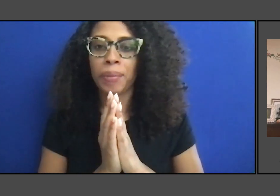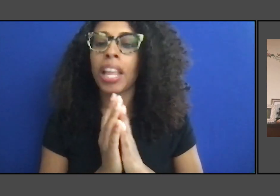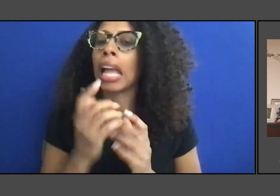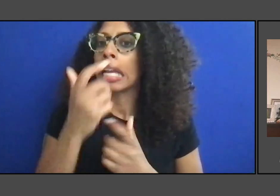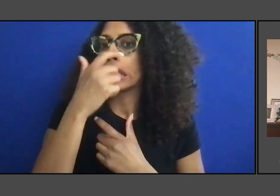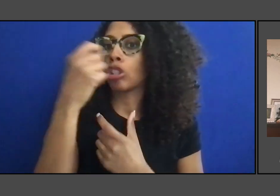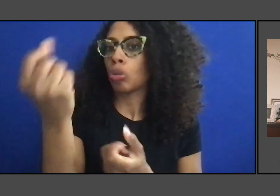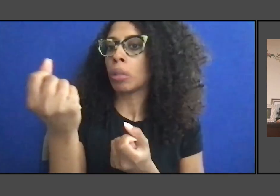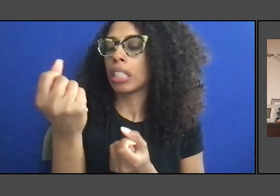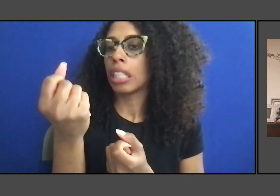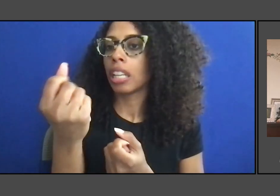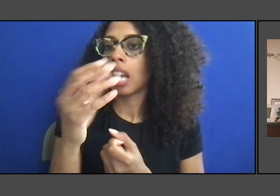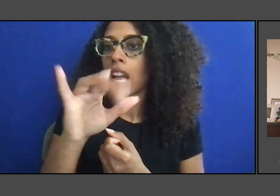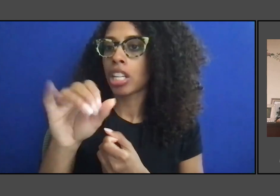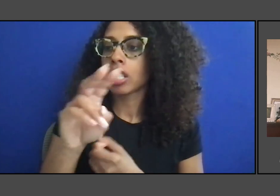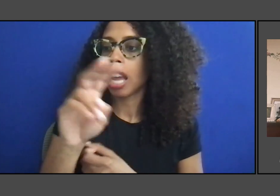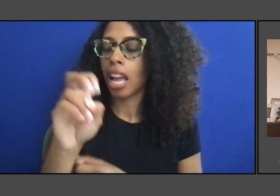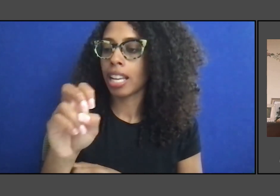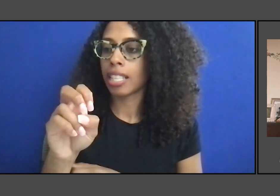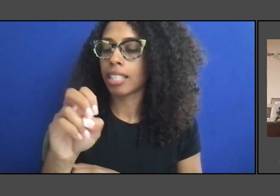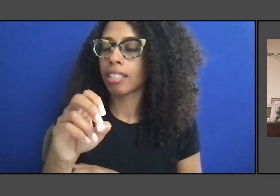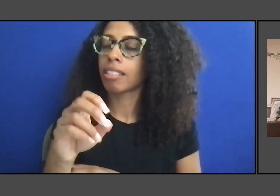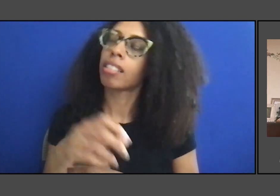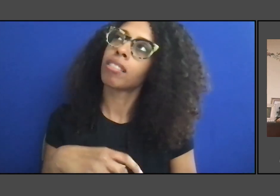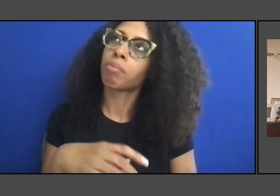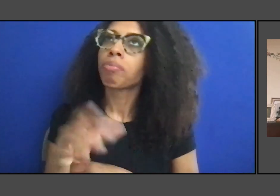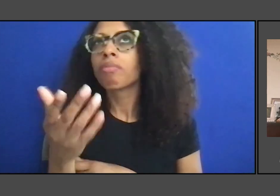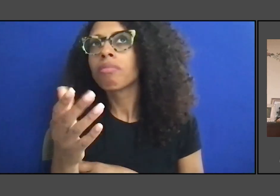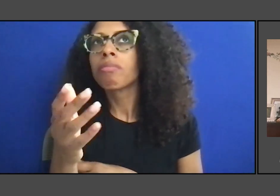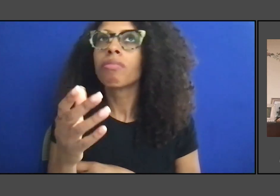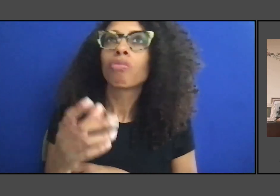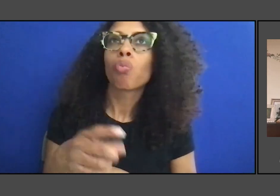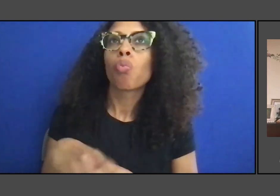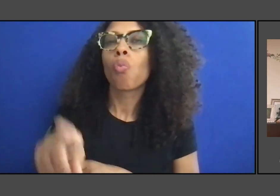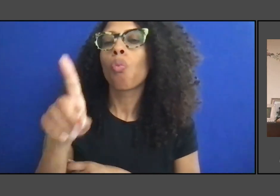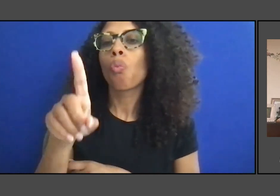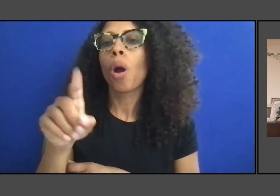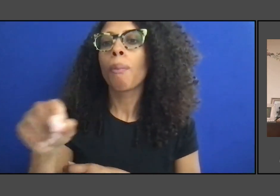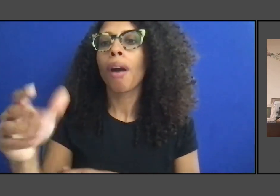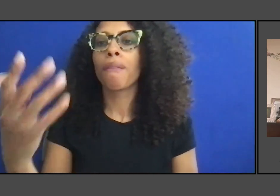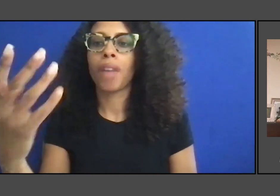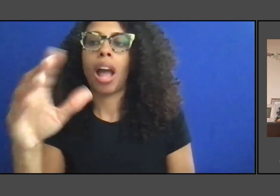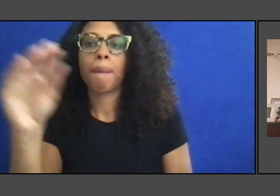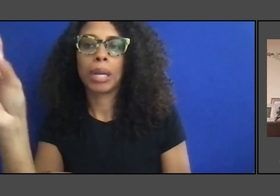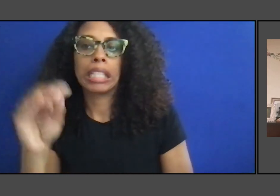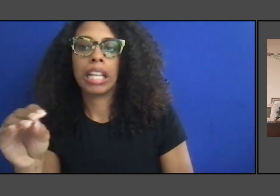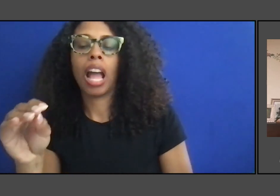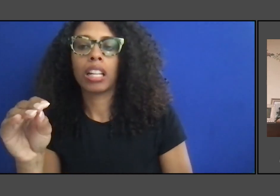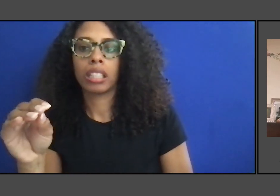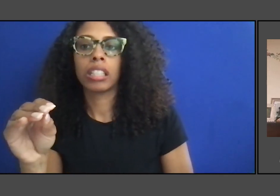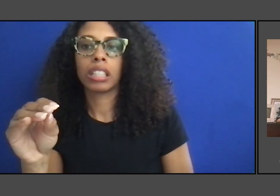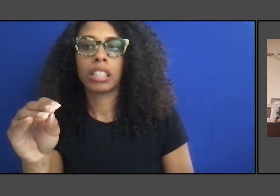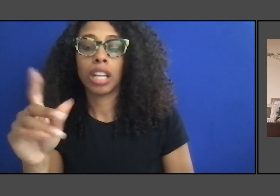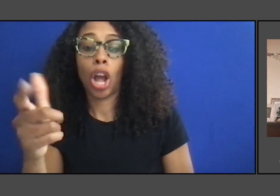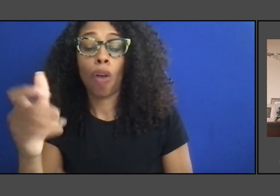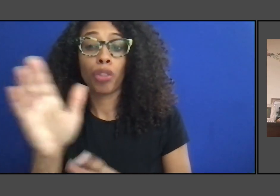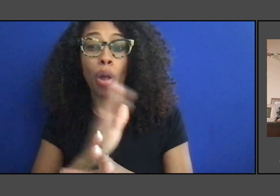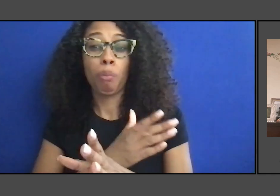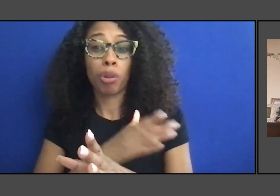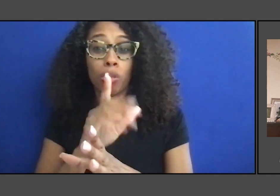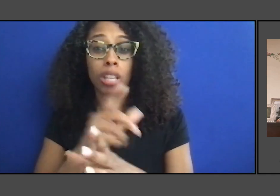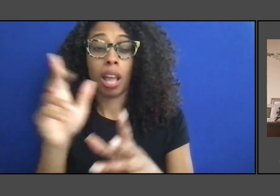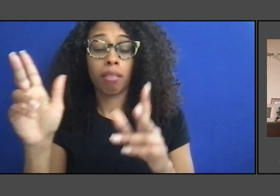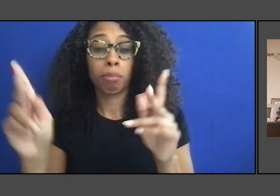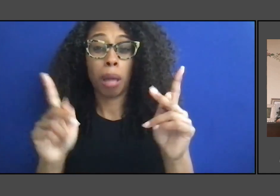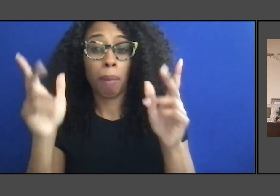about 1.5% of what's consumed in the United States. of the marketplace. And